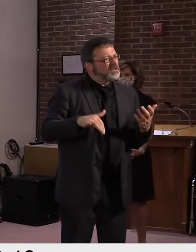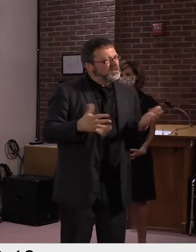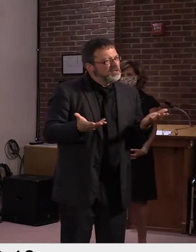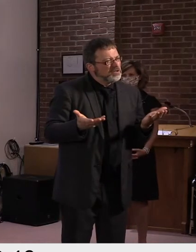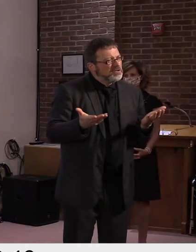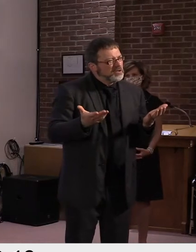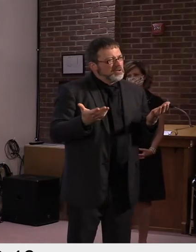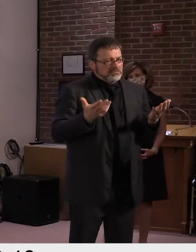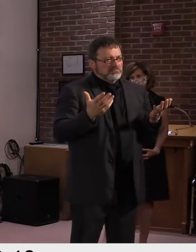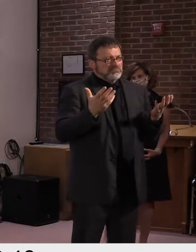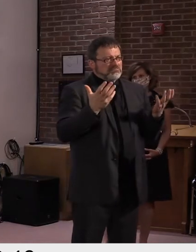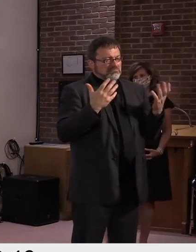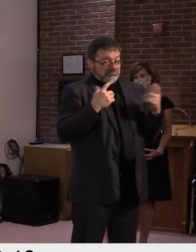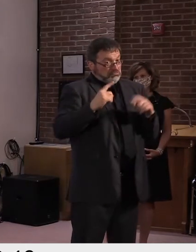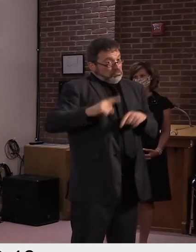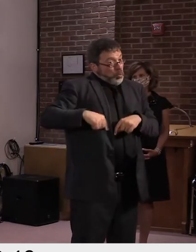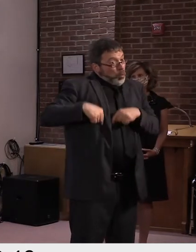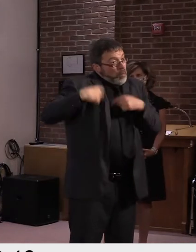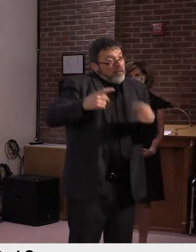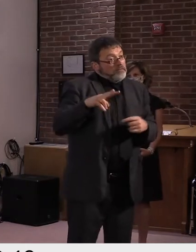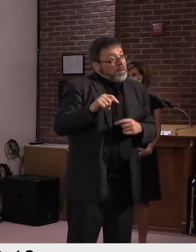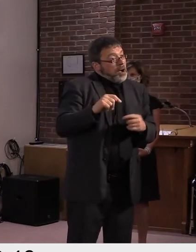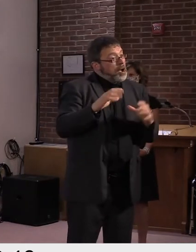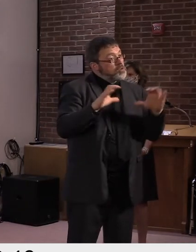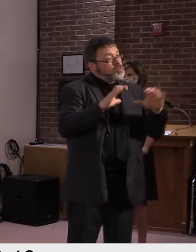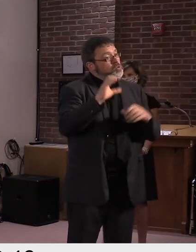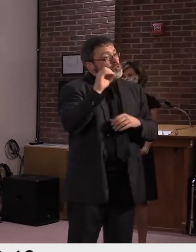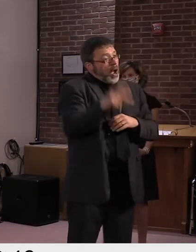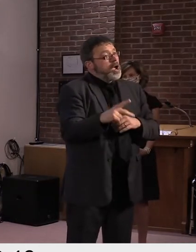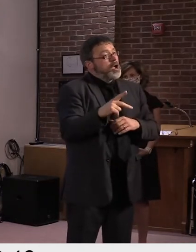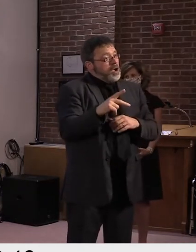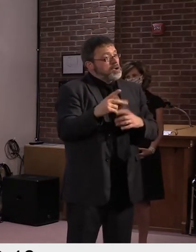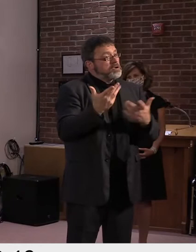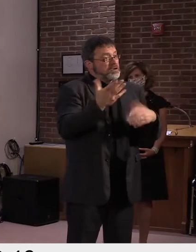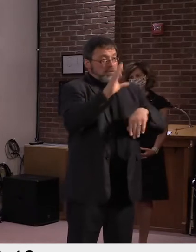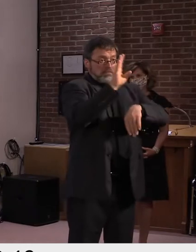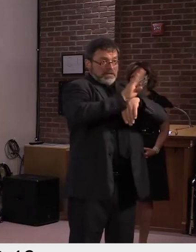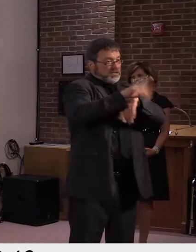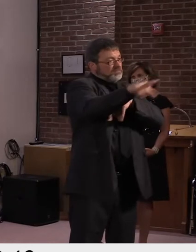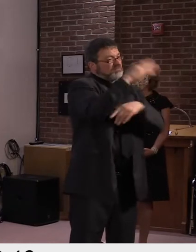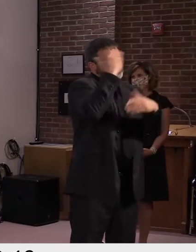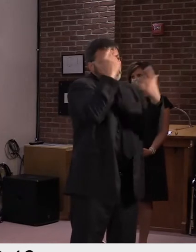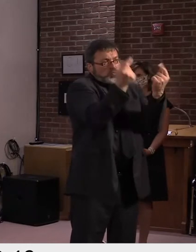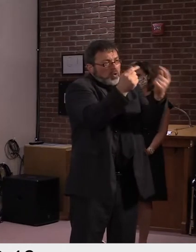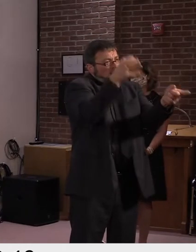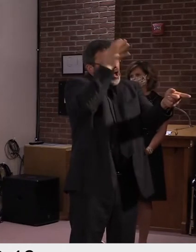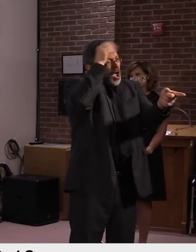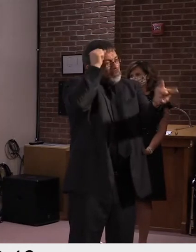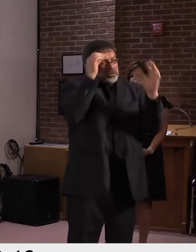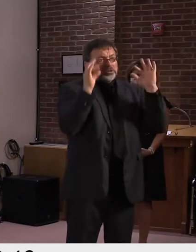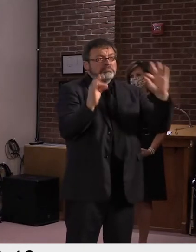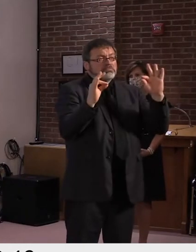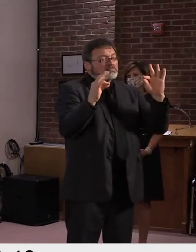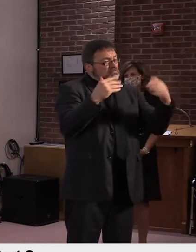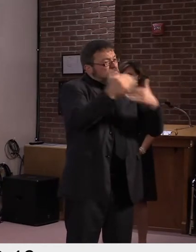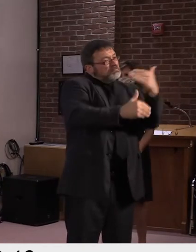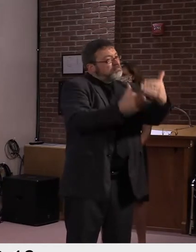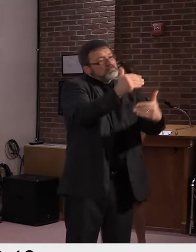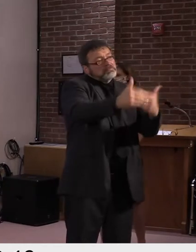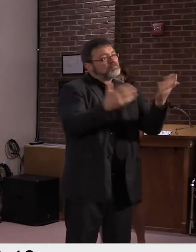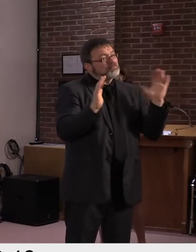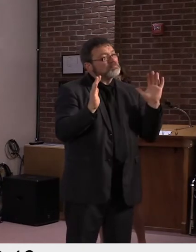fine. And having retail operations do it on their own is fine as well. And I think what we need to